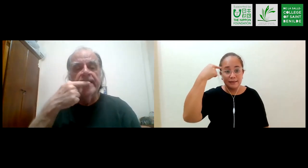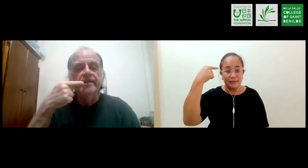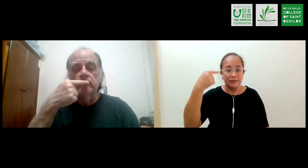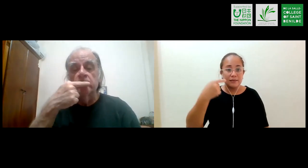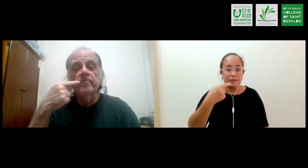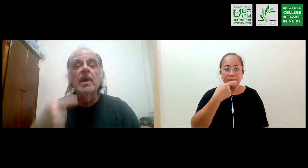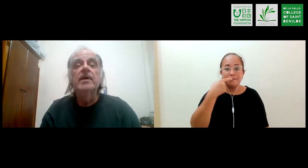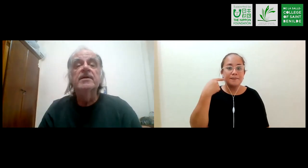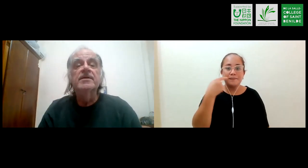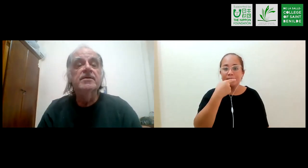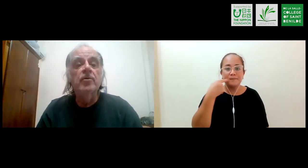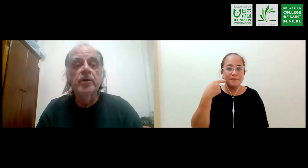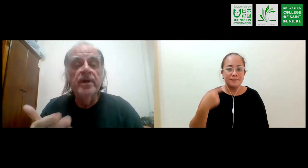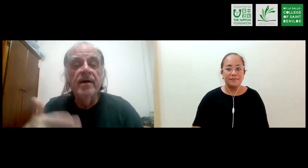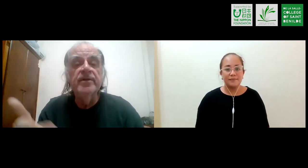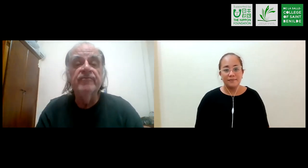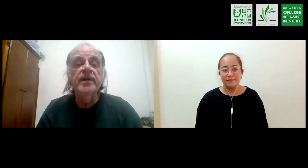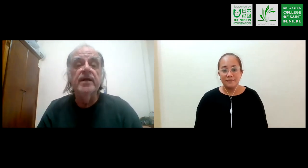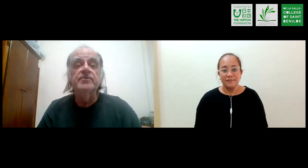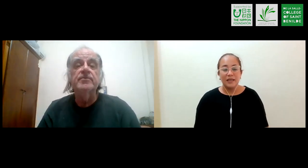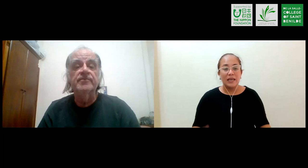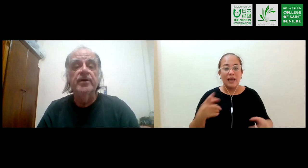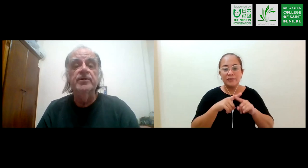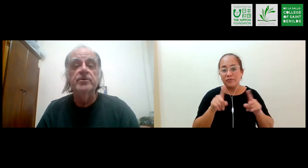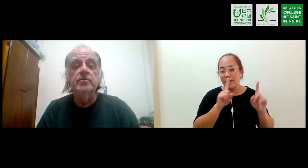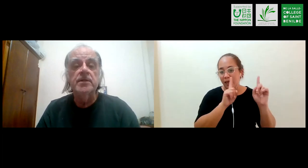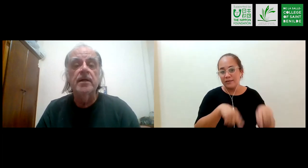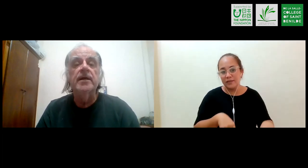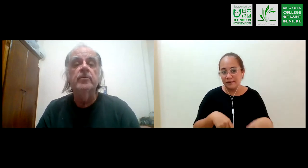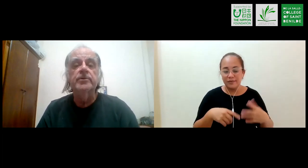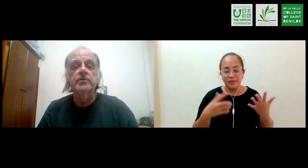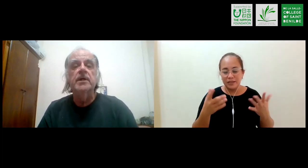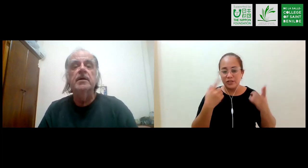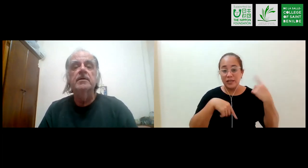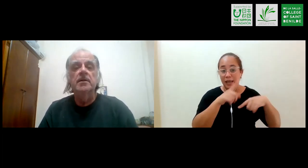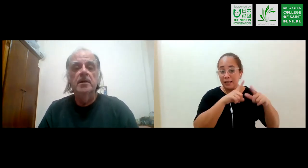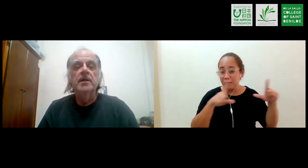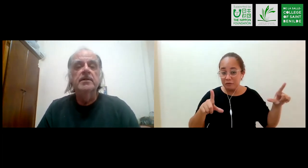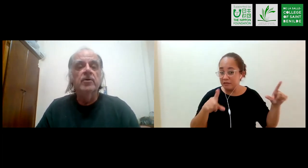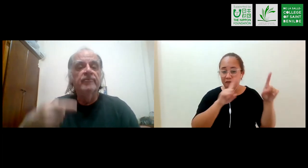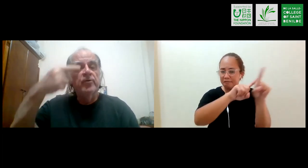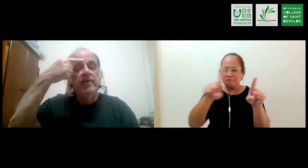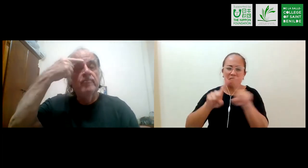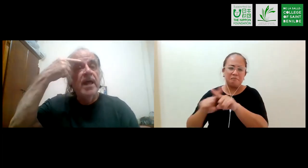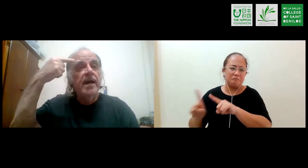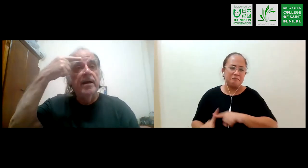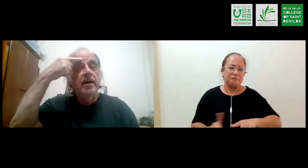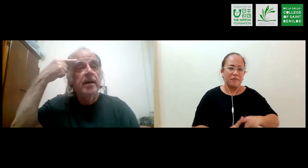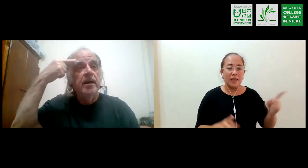red. So you would have different answers for each sign language. Yeah. So if you have black